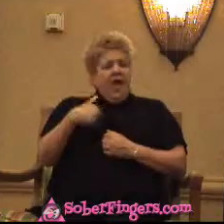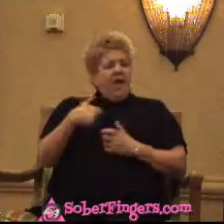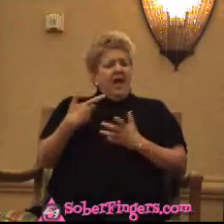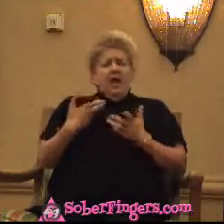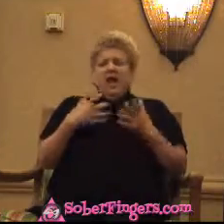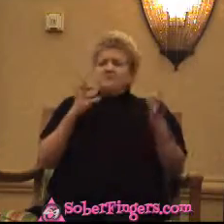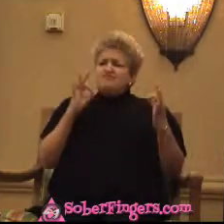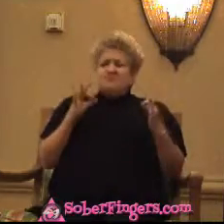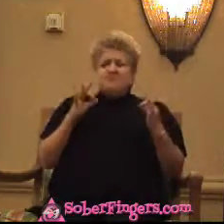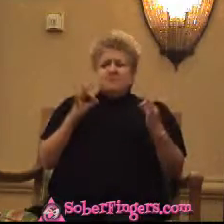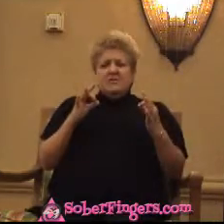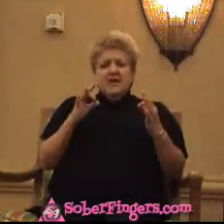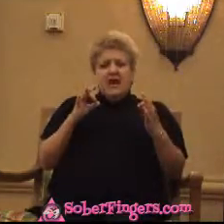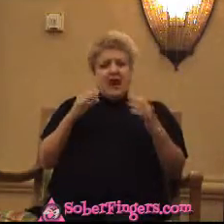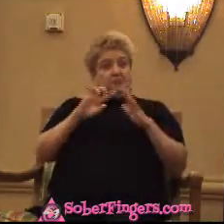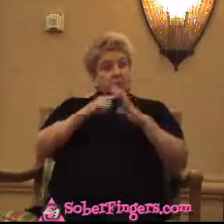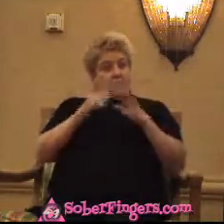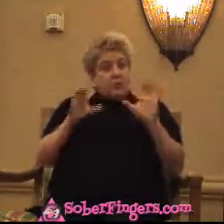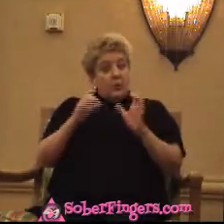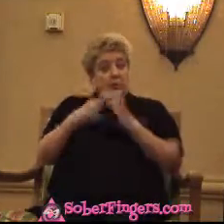doing what teenagers do, I guess, in those days. I started drinking,